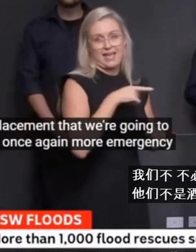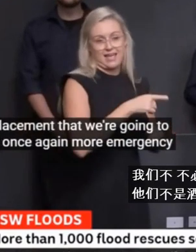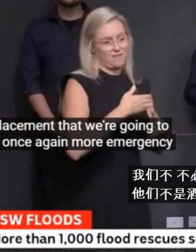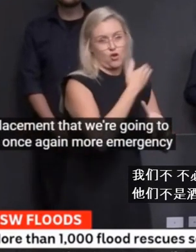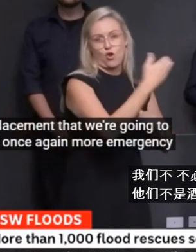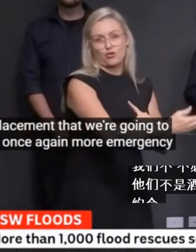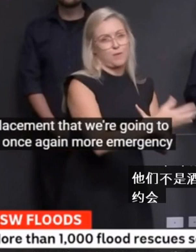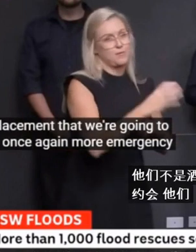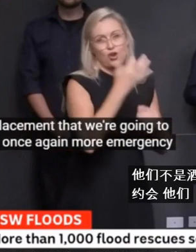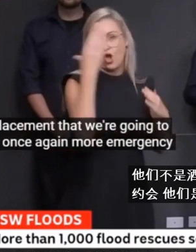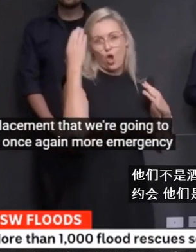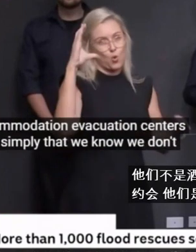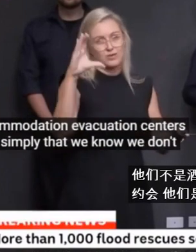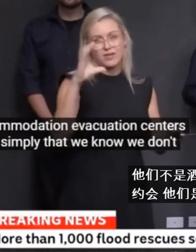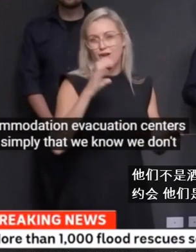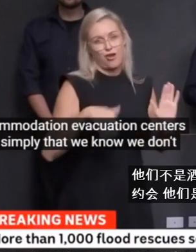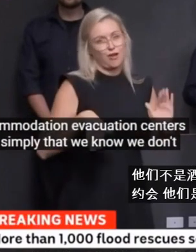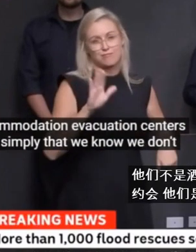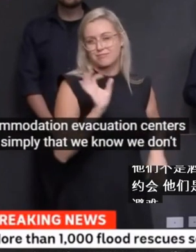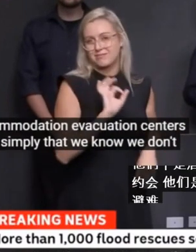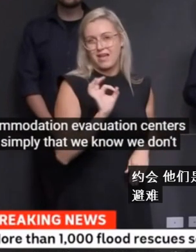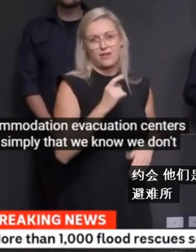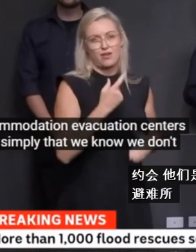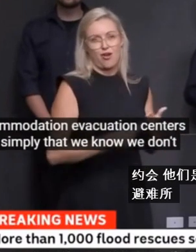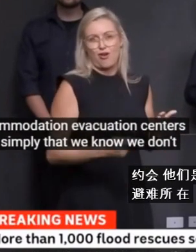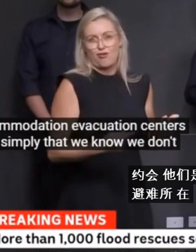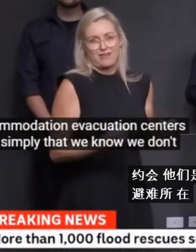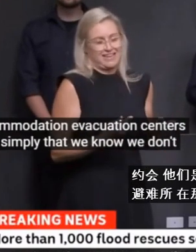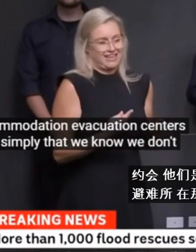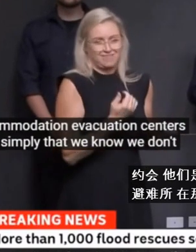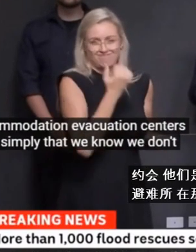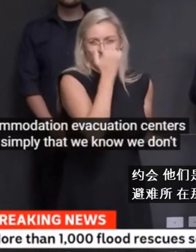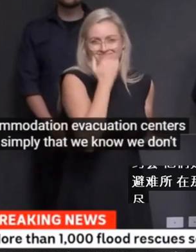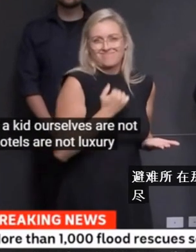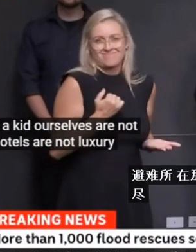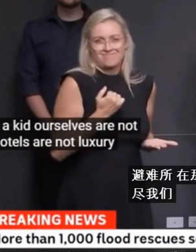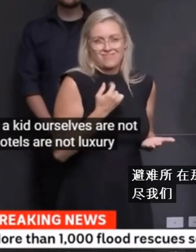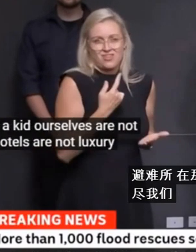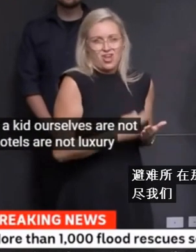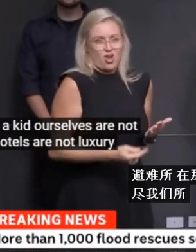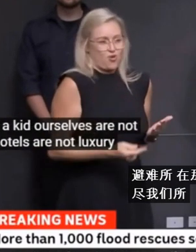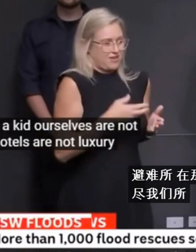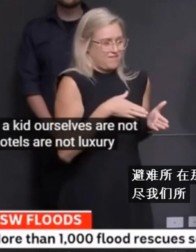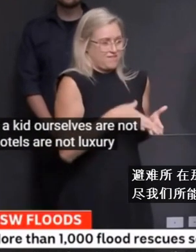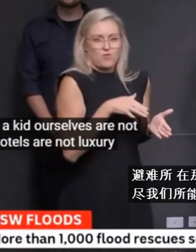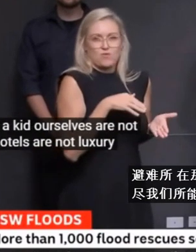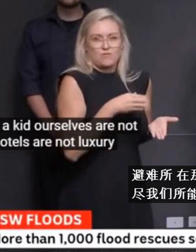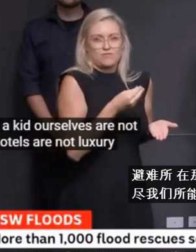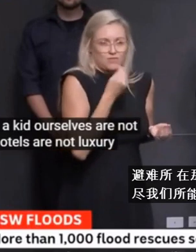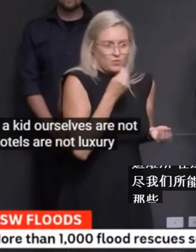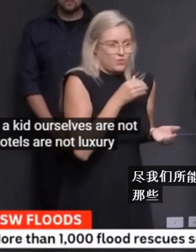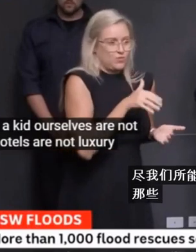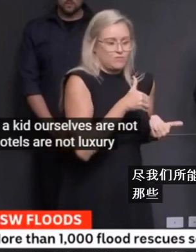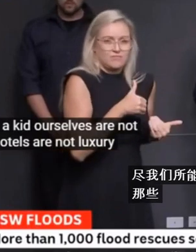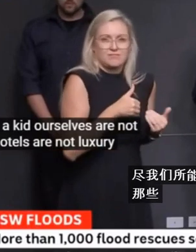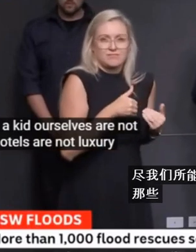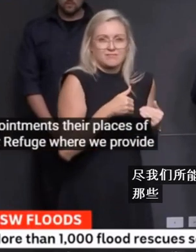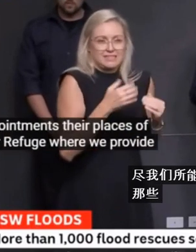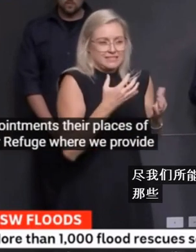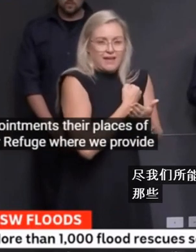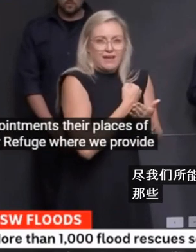hotels, they're not luxury appointments. They're places of safer refuge where we provide function and amenity as best we can for people that are